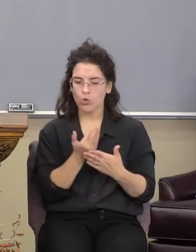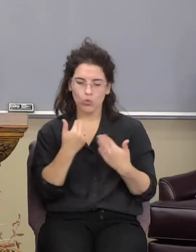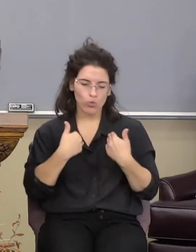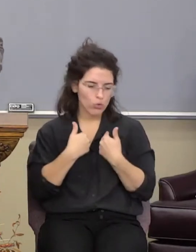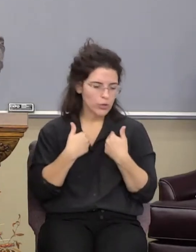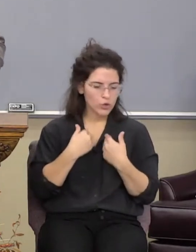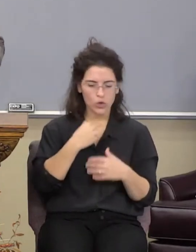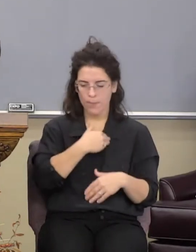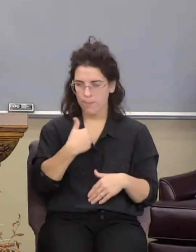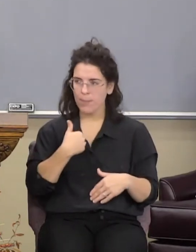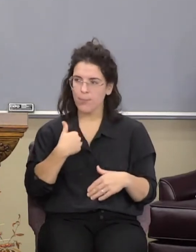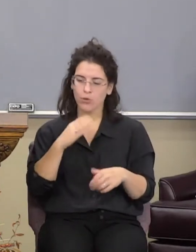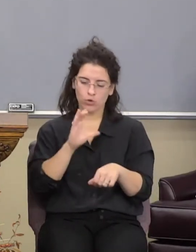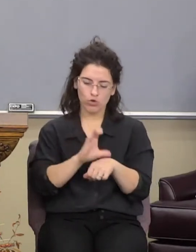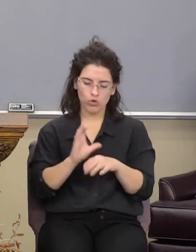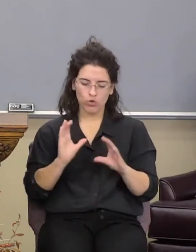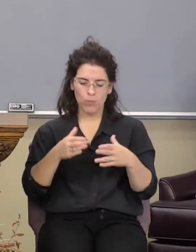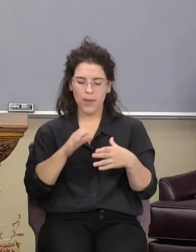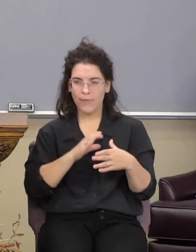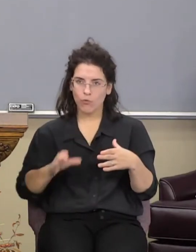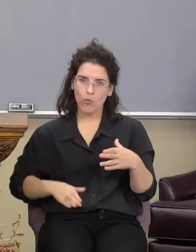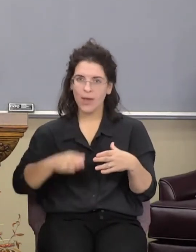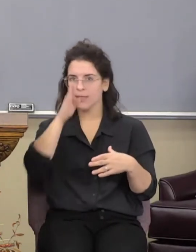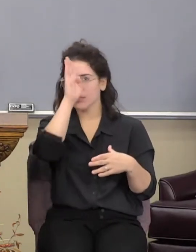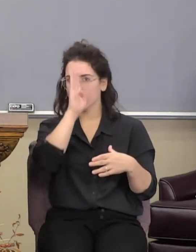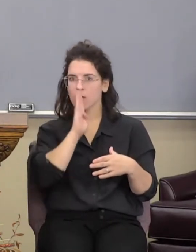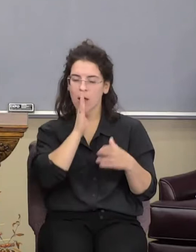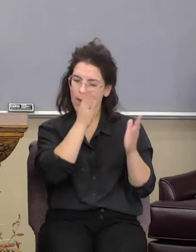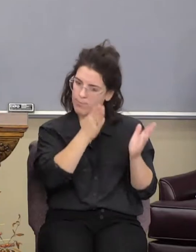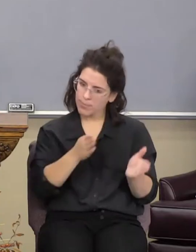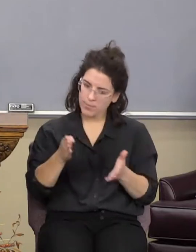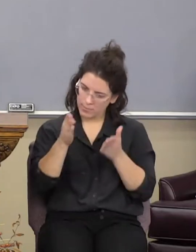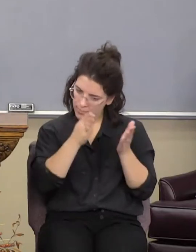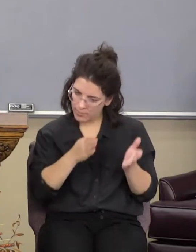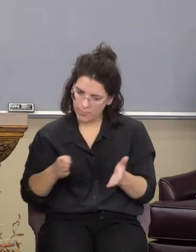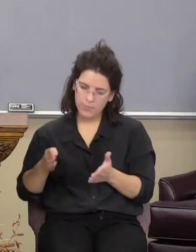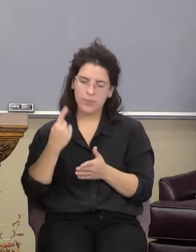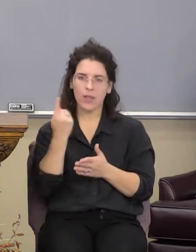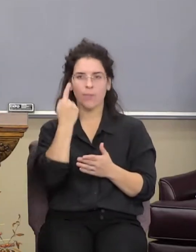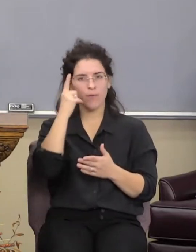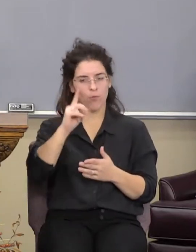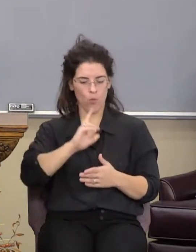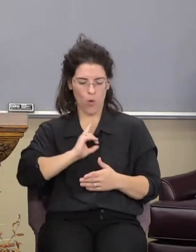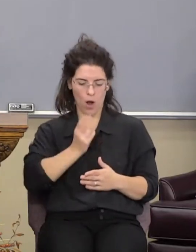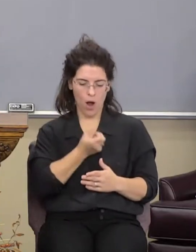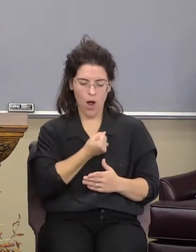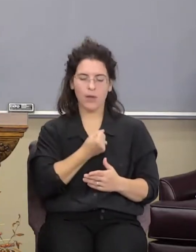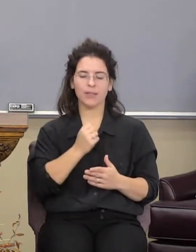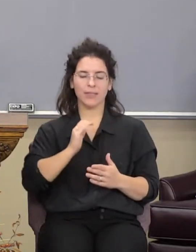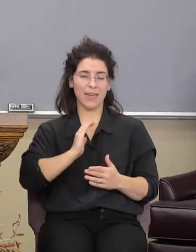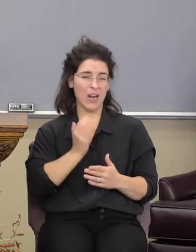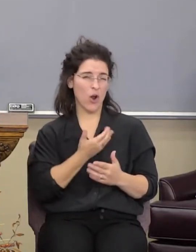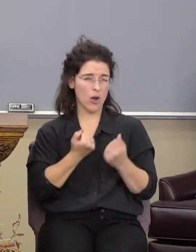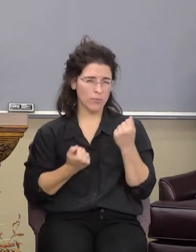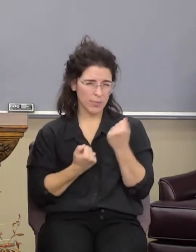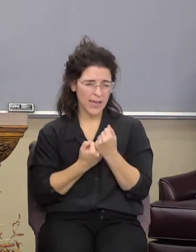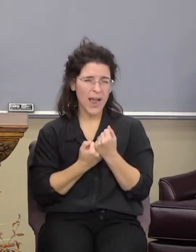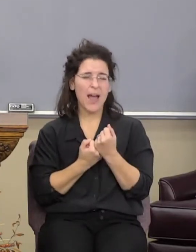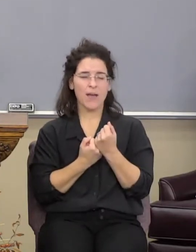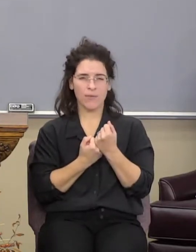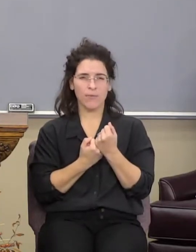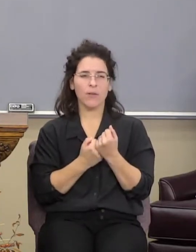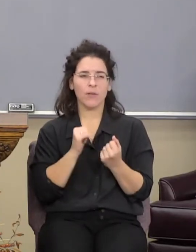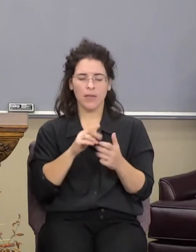of the church, the body of Christ. God ordained something for us and on our behalf